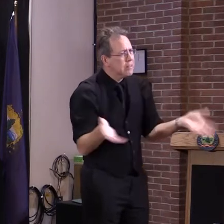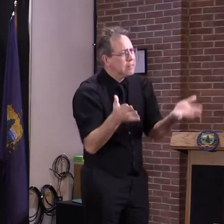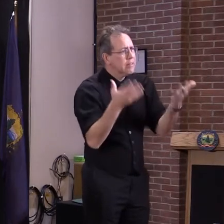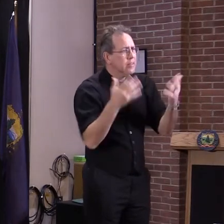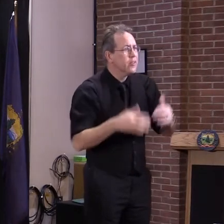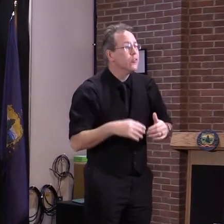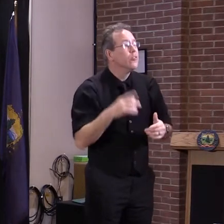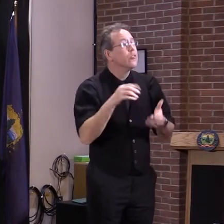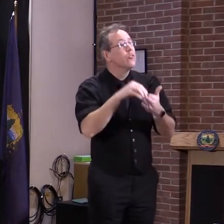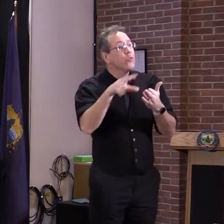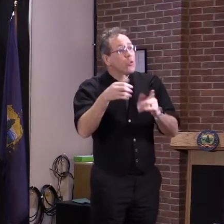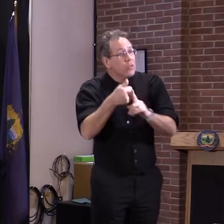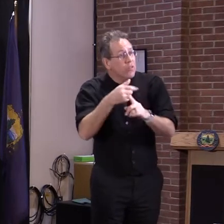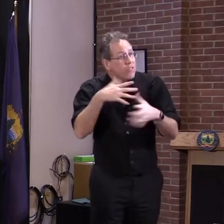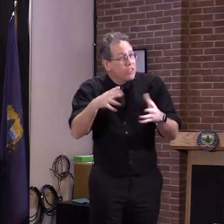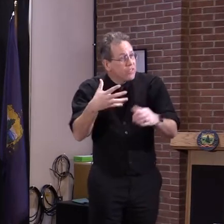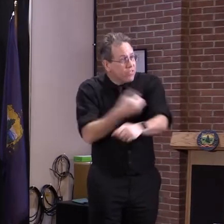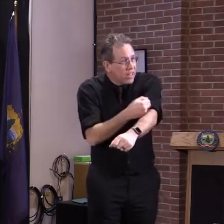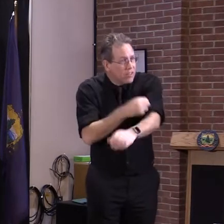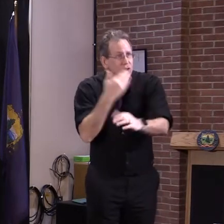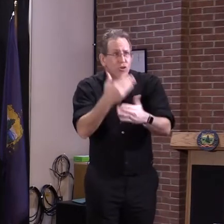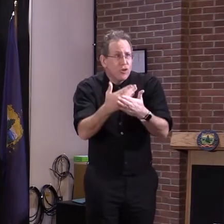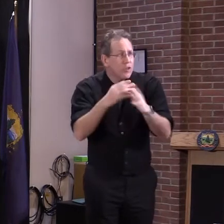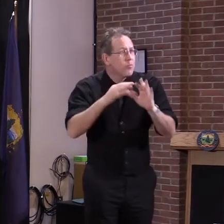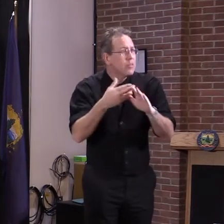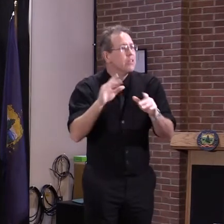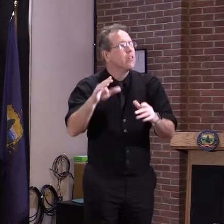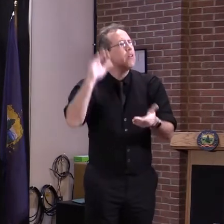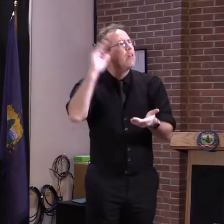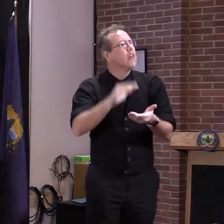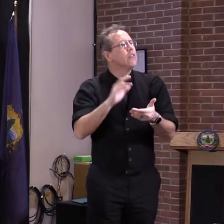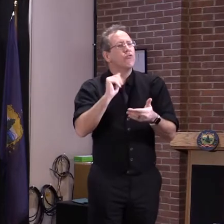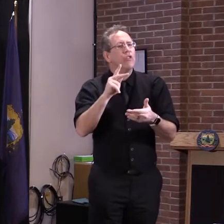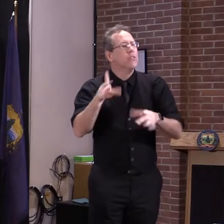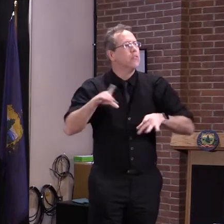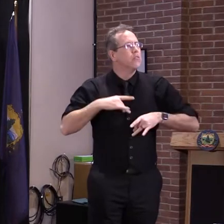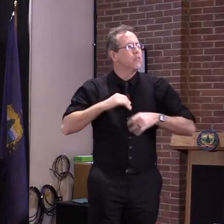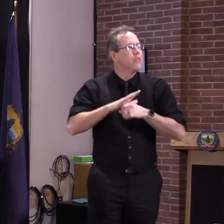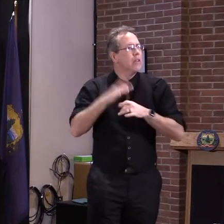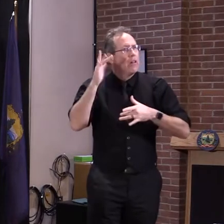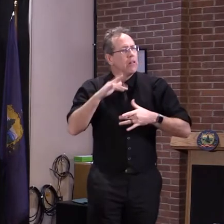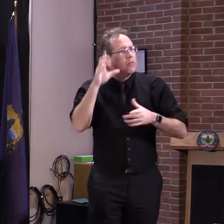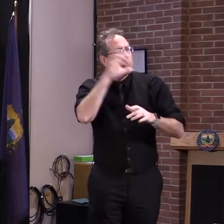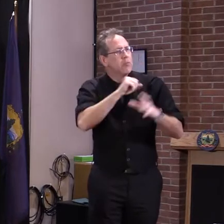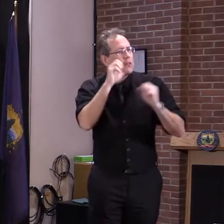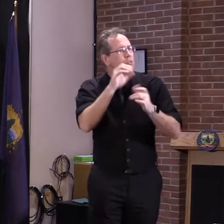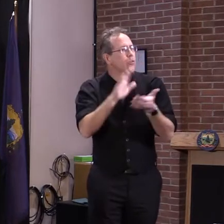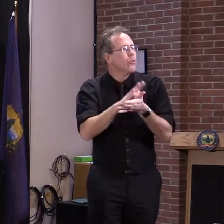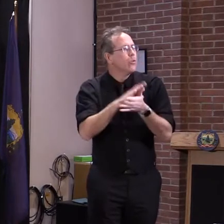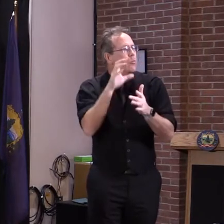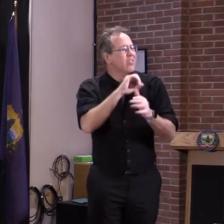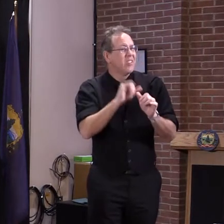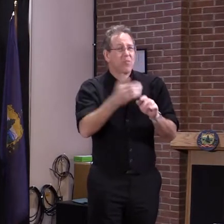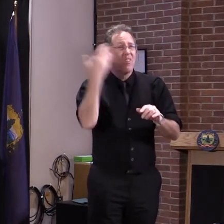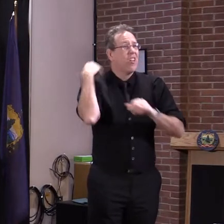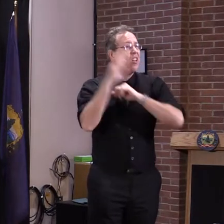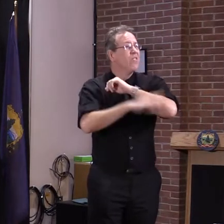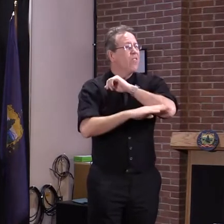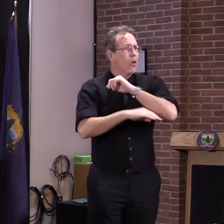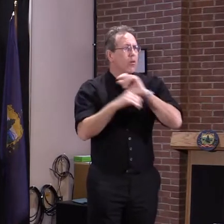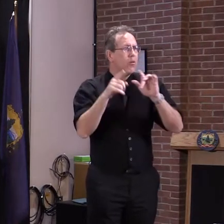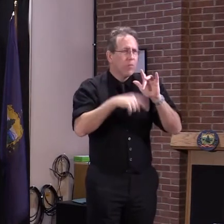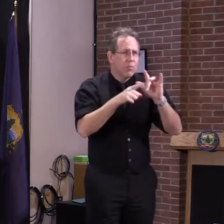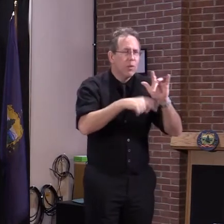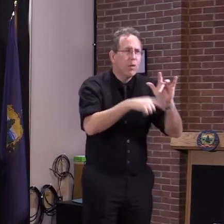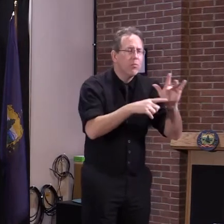from COVID-19 have been reduced significantly as compared to when we opened school in the fall. So now we need to put